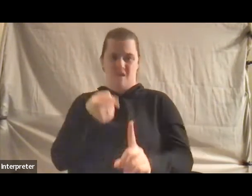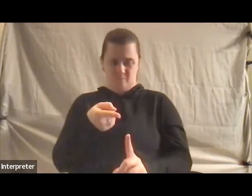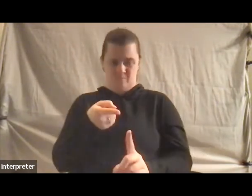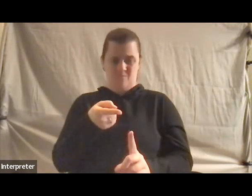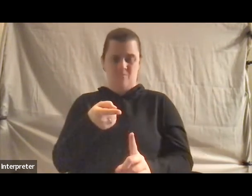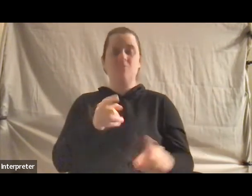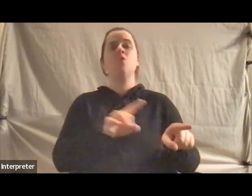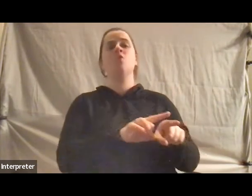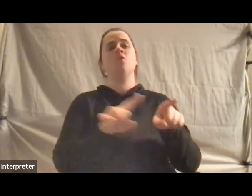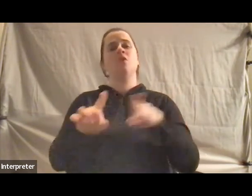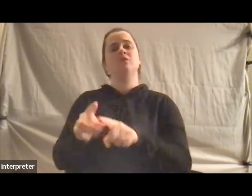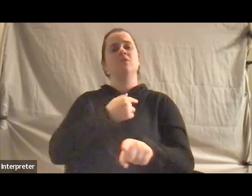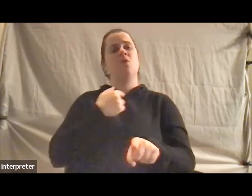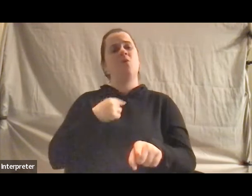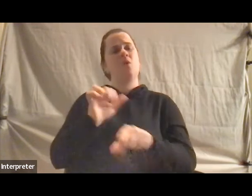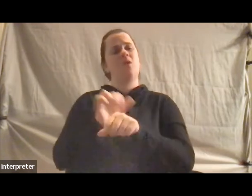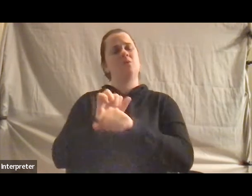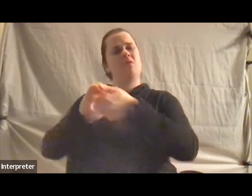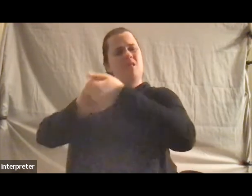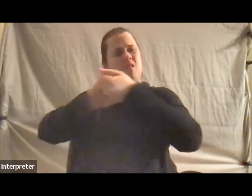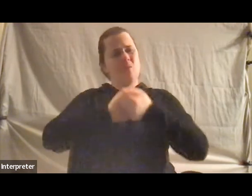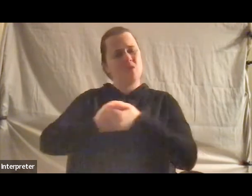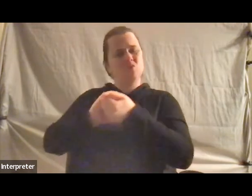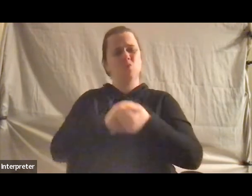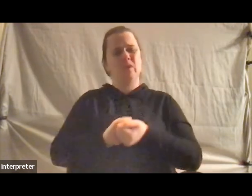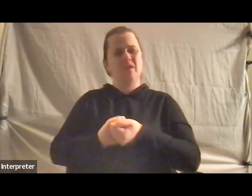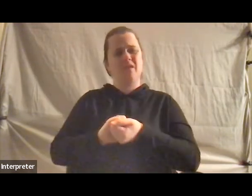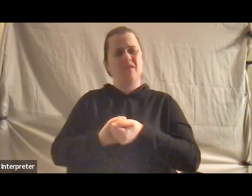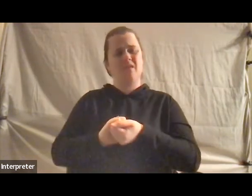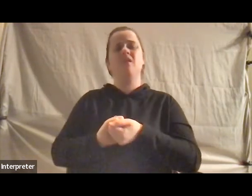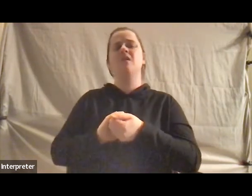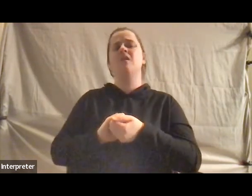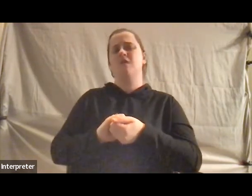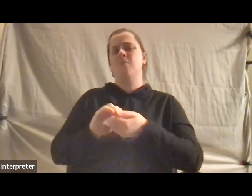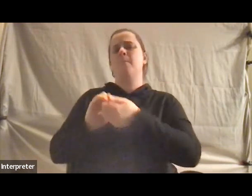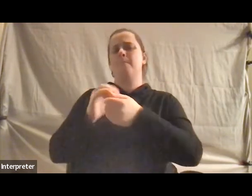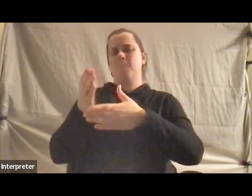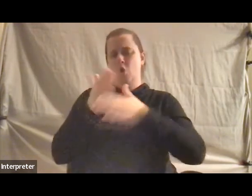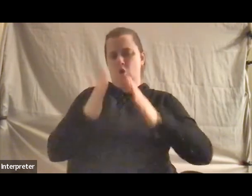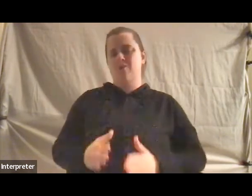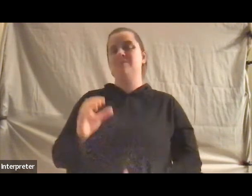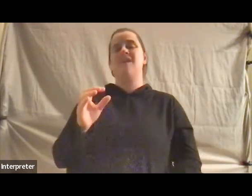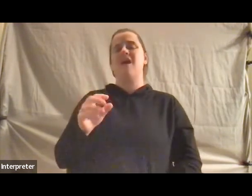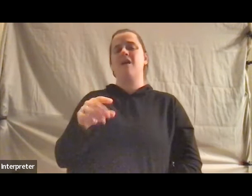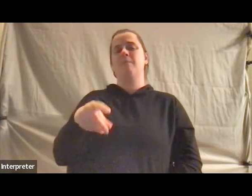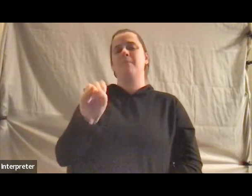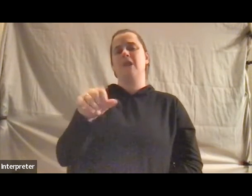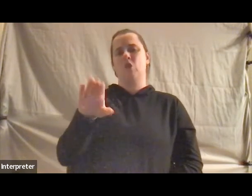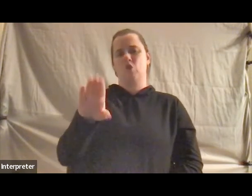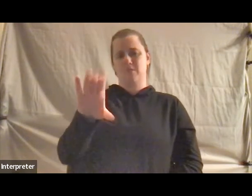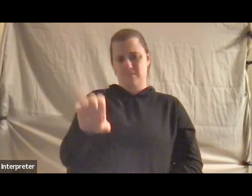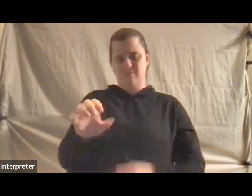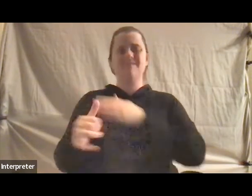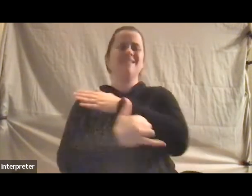efforts, we have also worked in collaboration with our counterparts at Pierce County and actively participated in the development